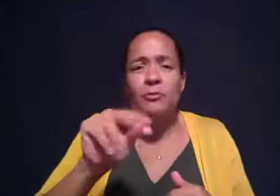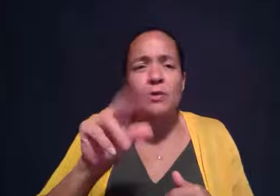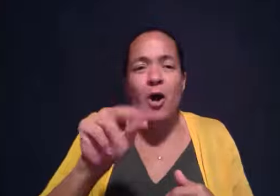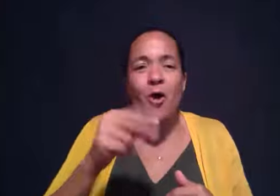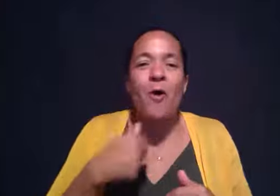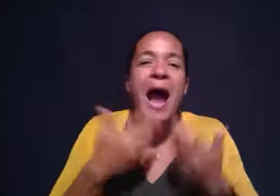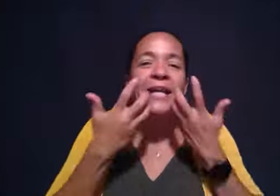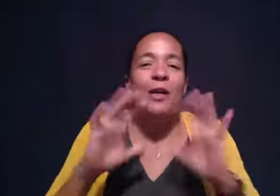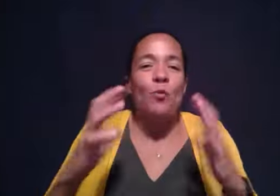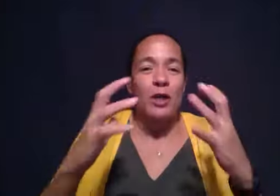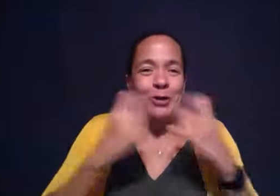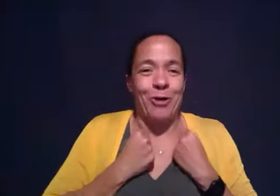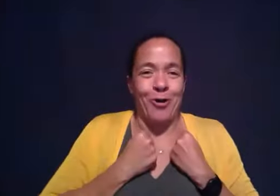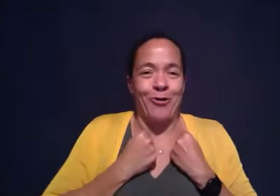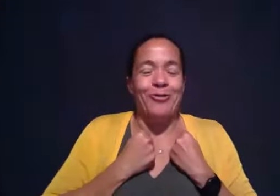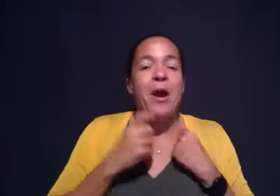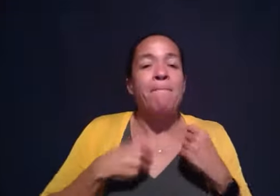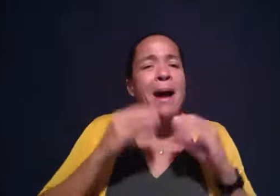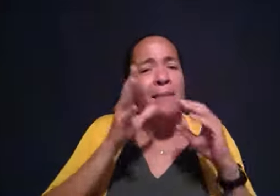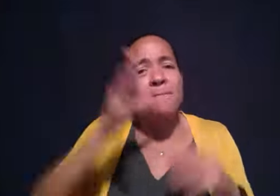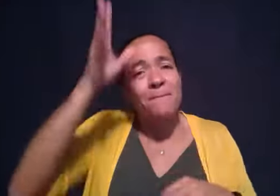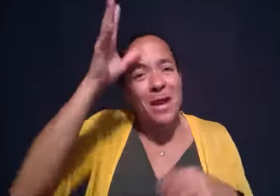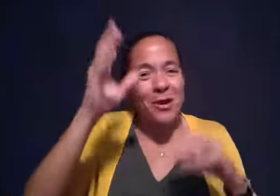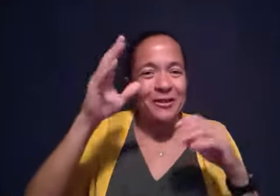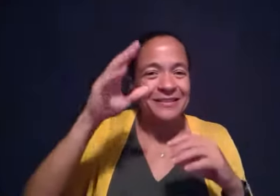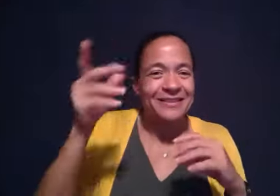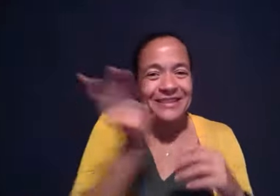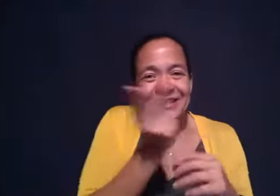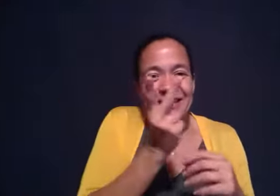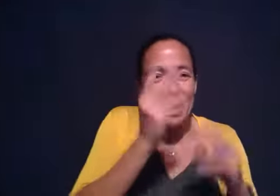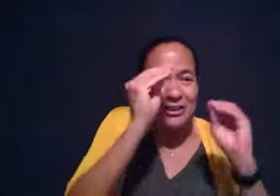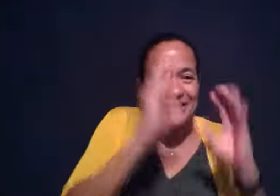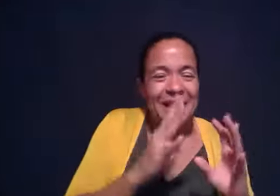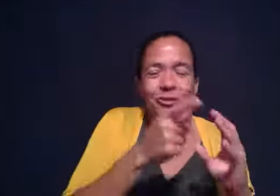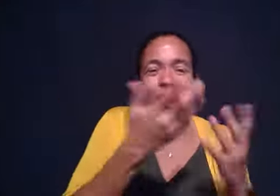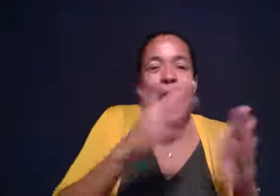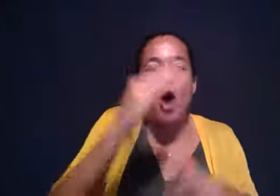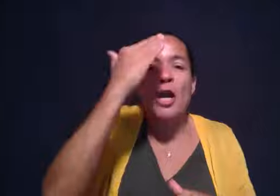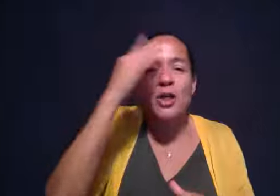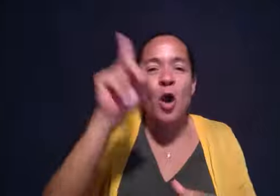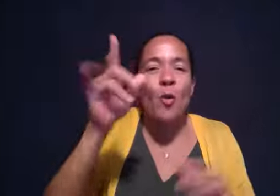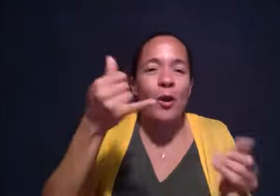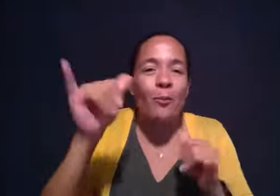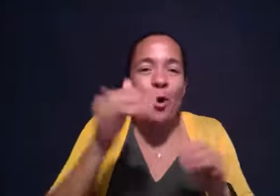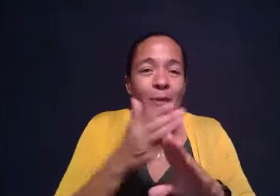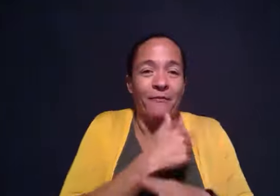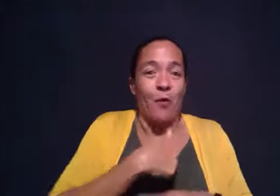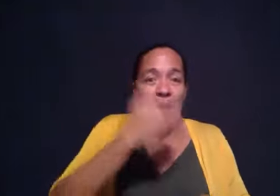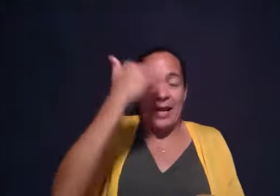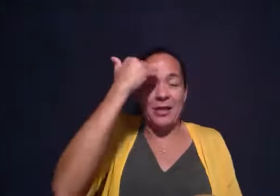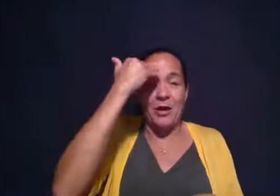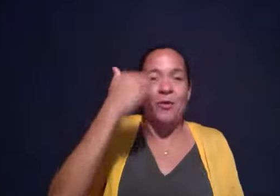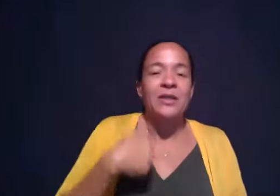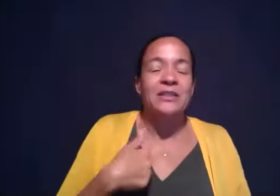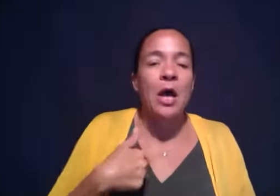Like, they knew where the party was before I did. And so I had these 2 bottles of wine in the back of my dad's car, and I drove them around for a couple